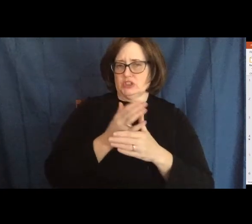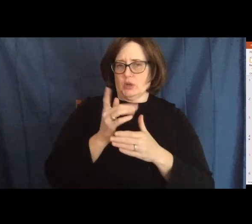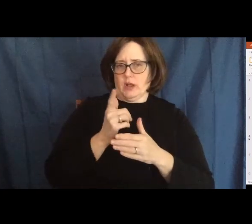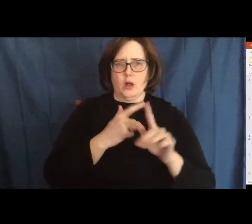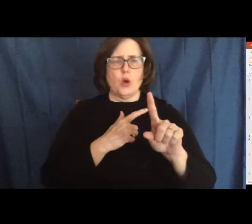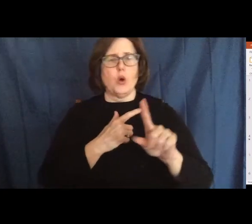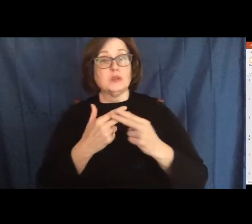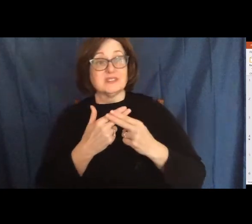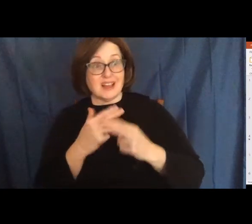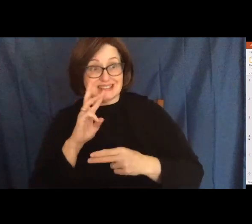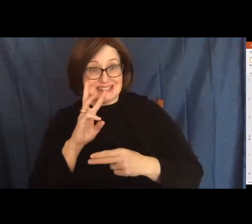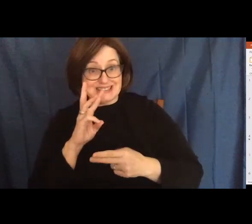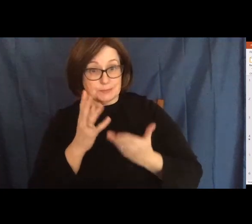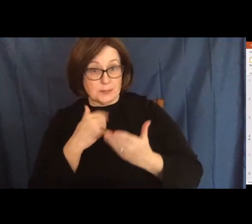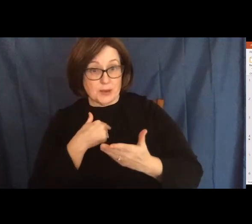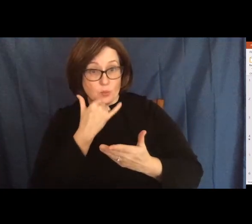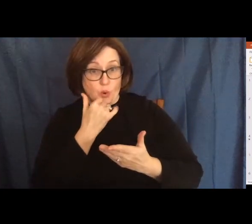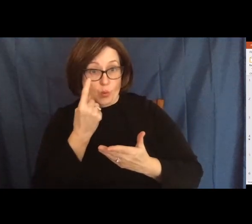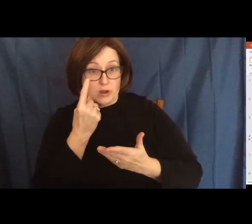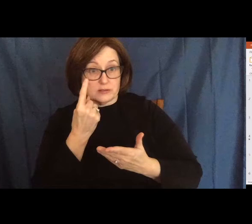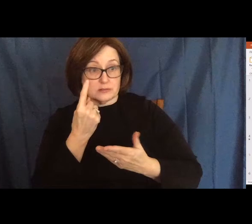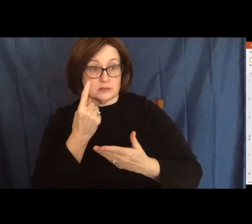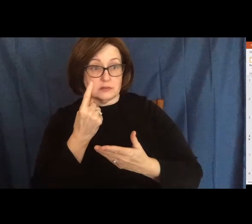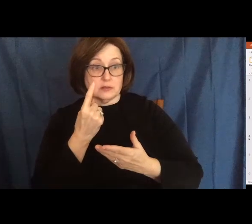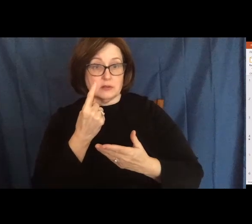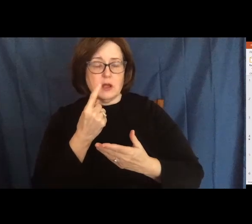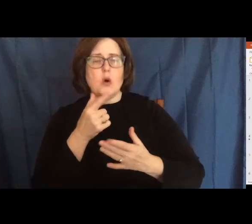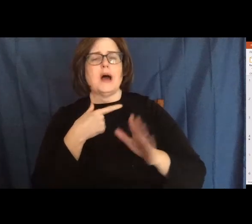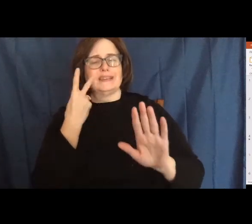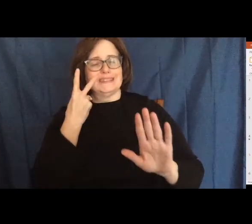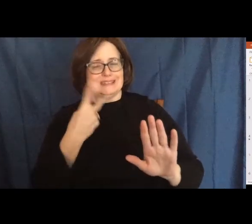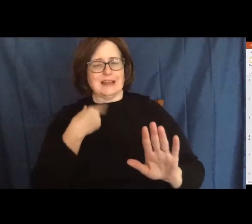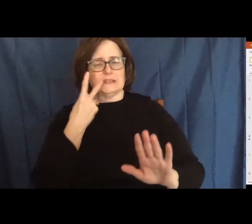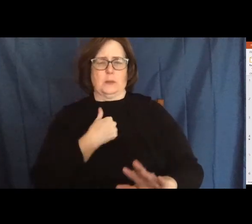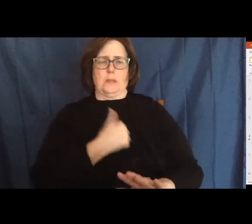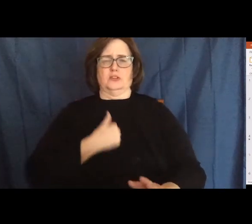slide 6. Maybe I'm on the wrong one. Yeah. Oh, I see it. I apologize.